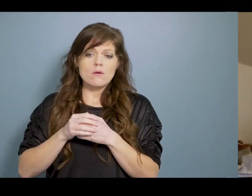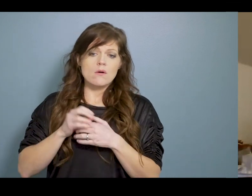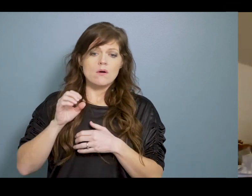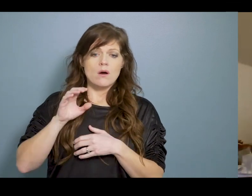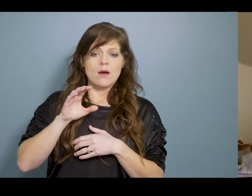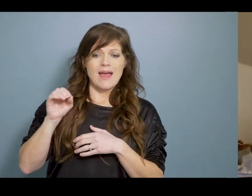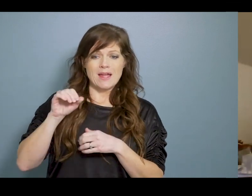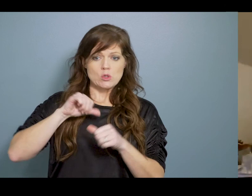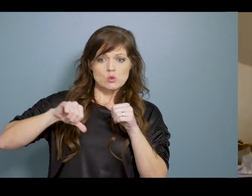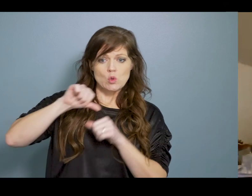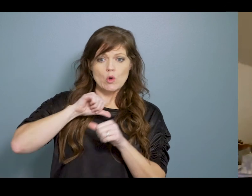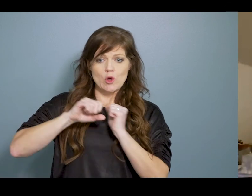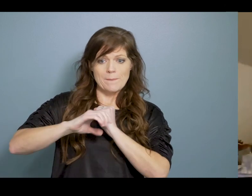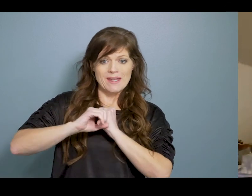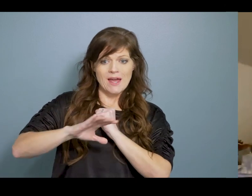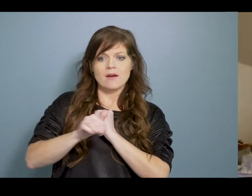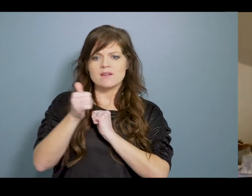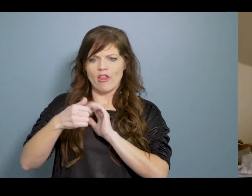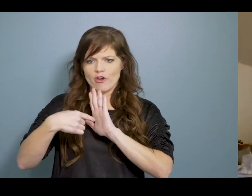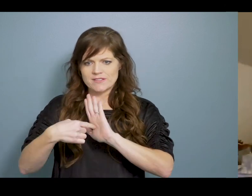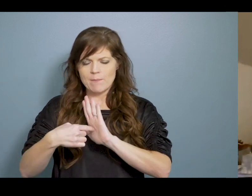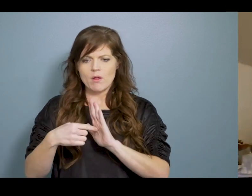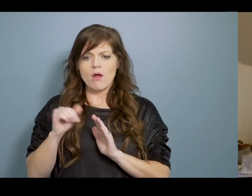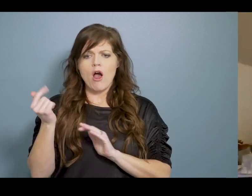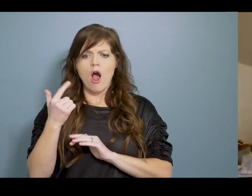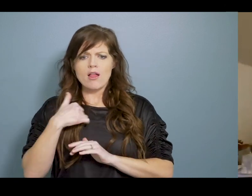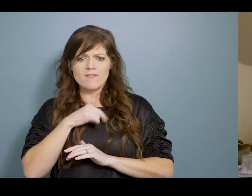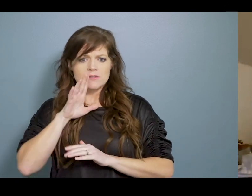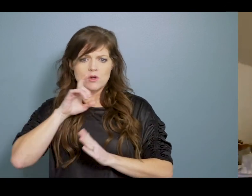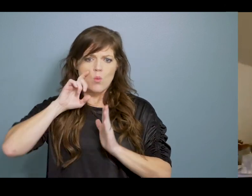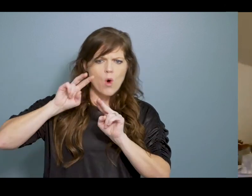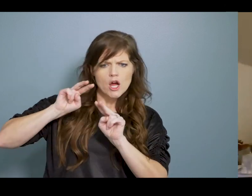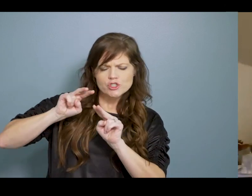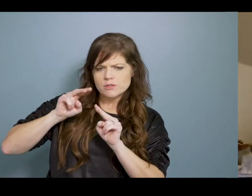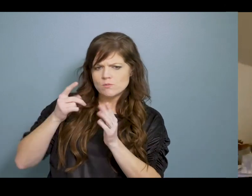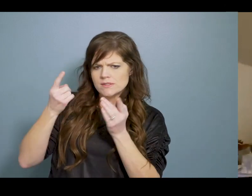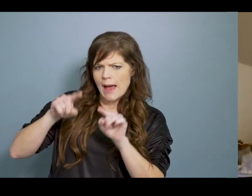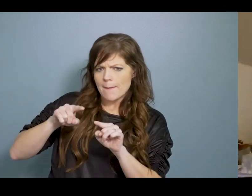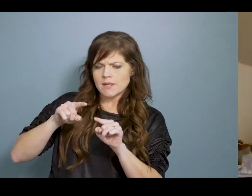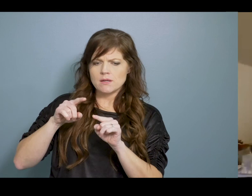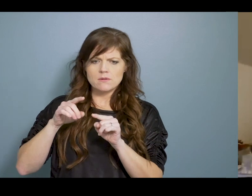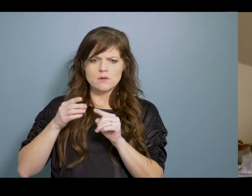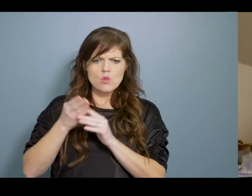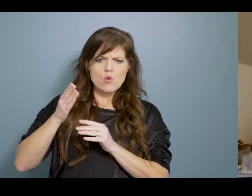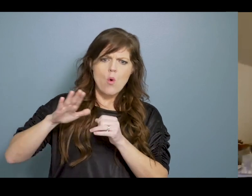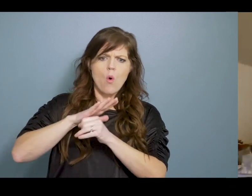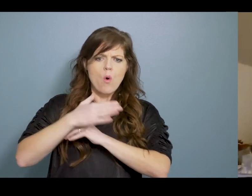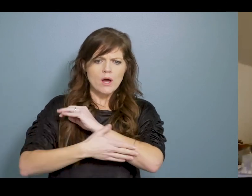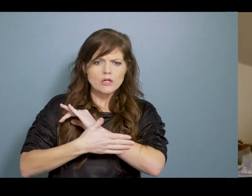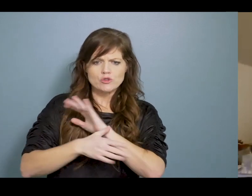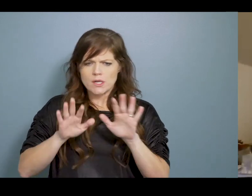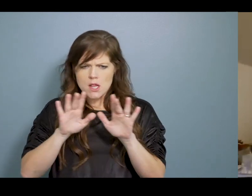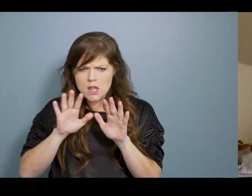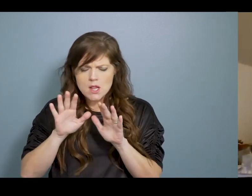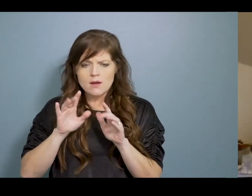Social media, as an example, I think we're all watching what's happening nationally, and a lot of the information that